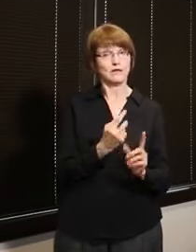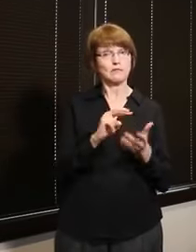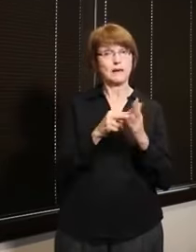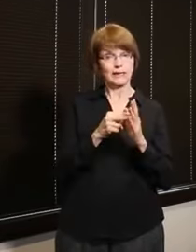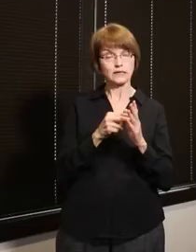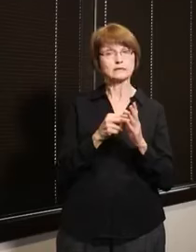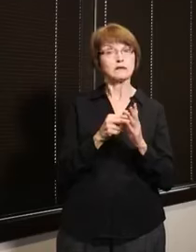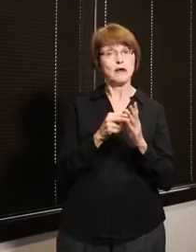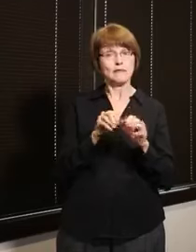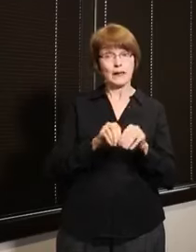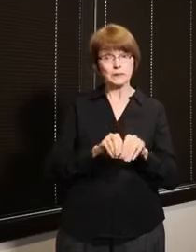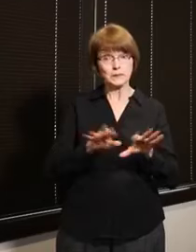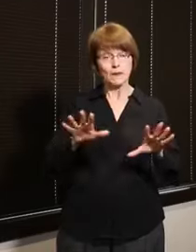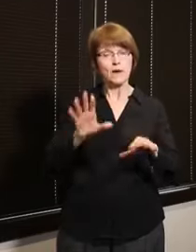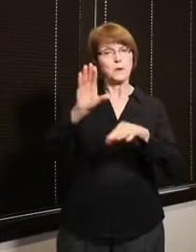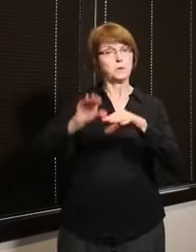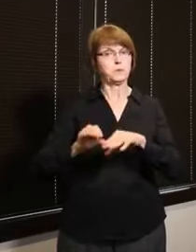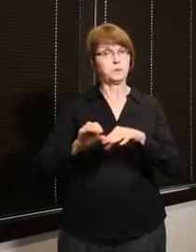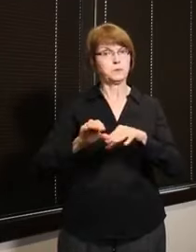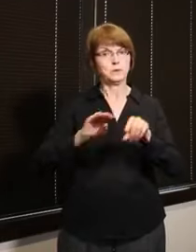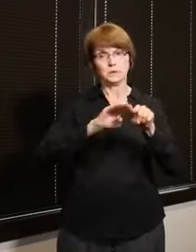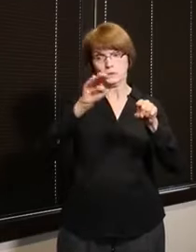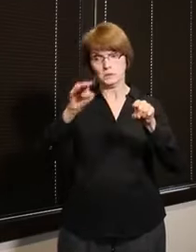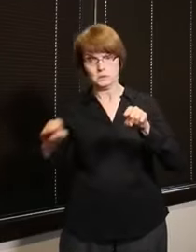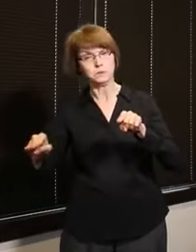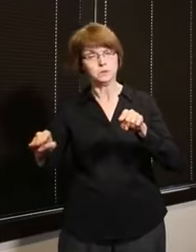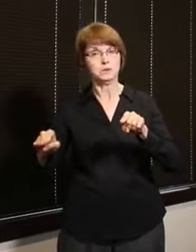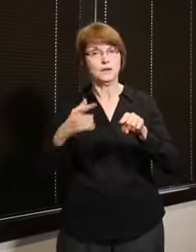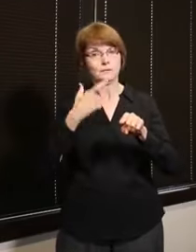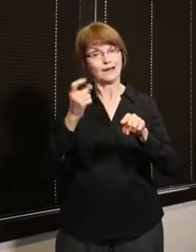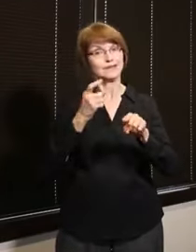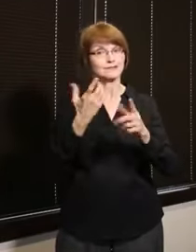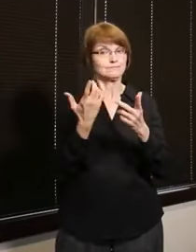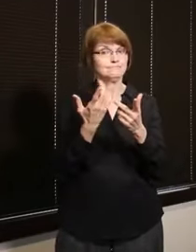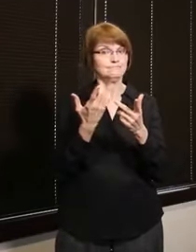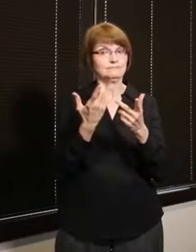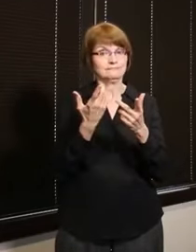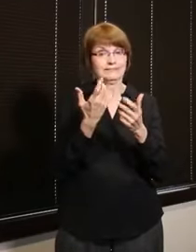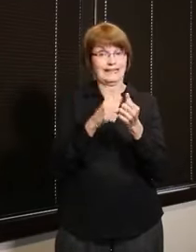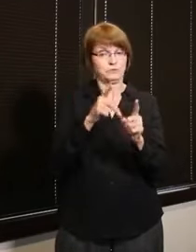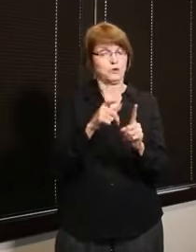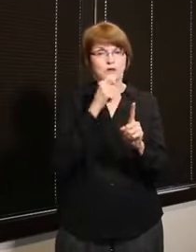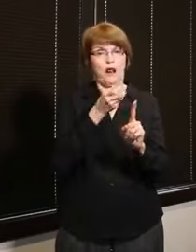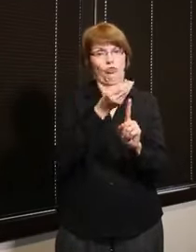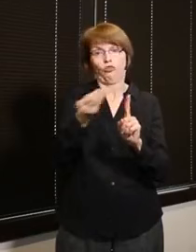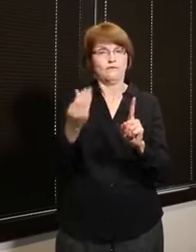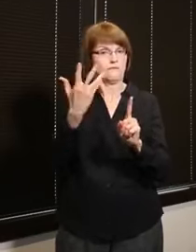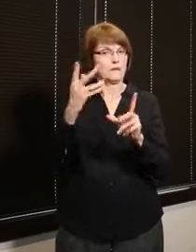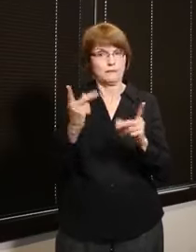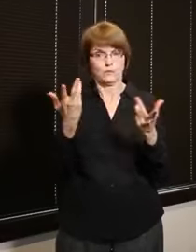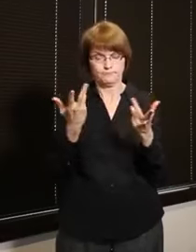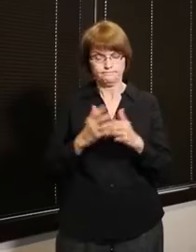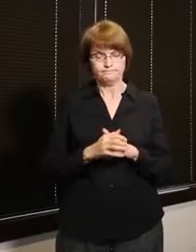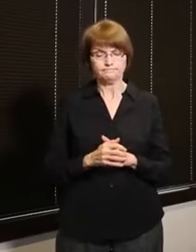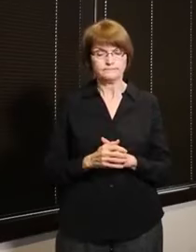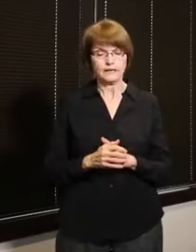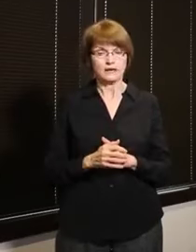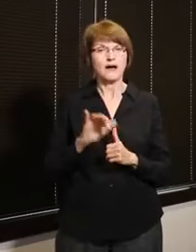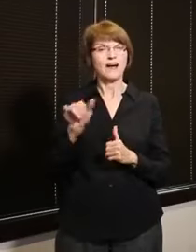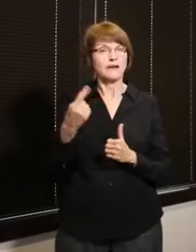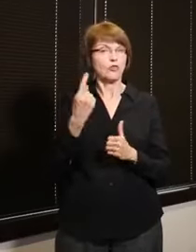is that decrease in the transmission rate. So let me show you another one now, and this is just